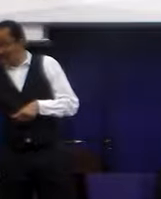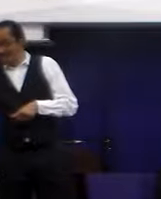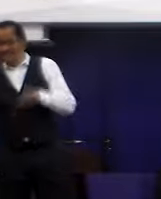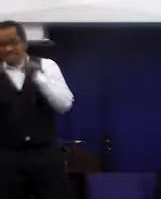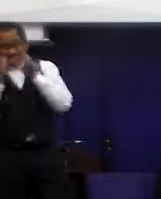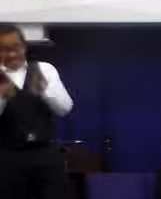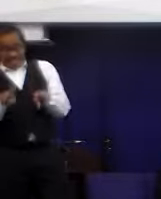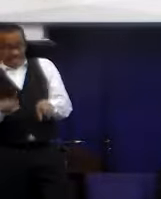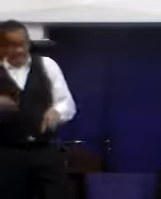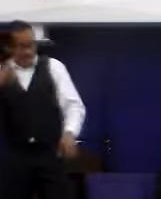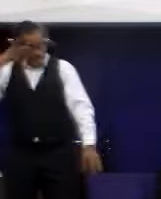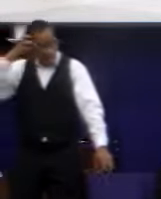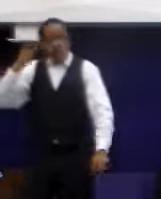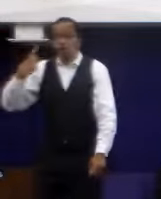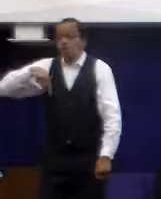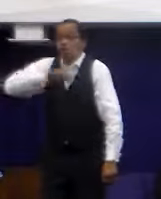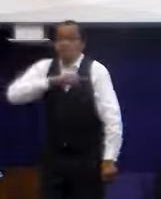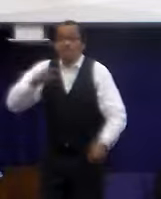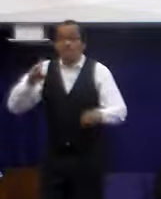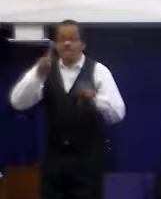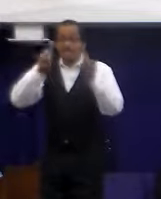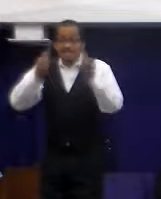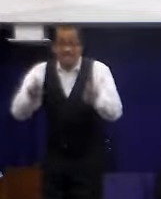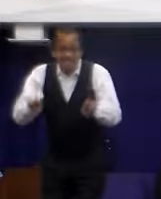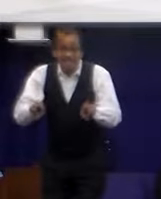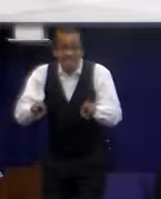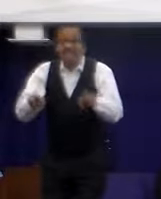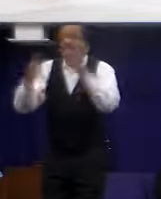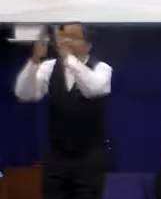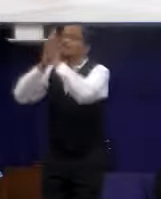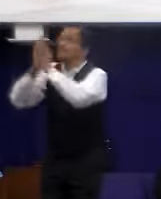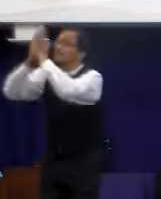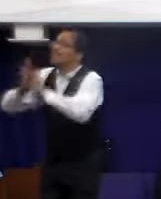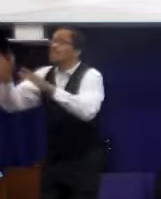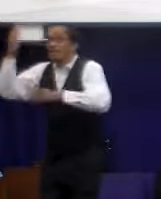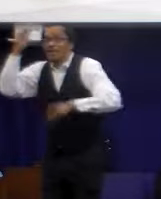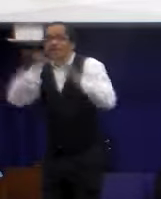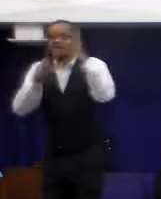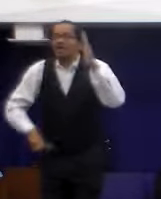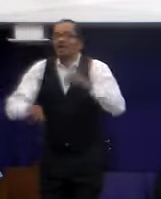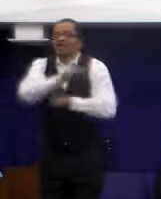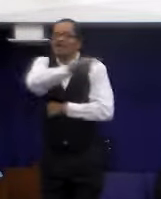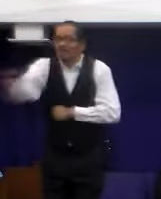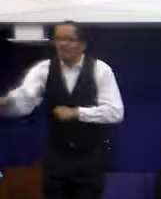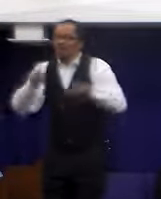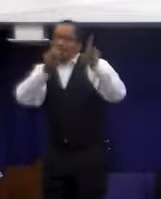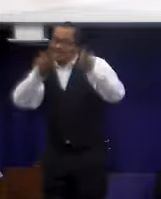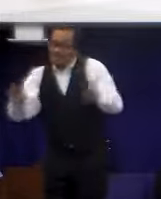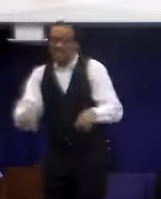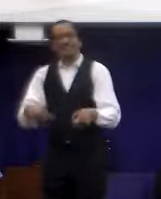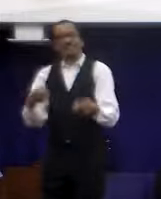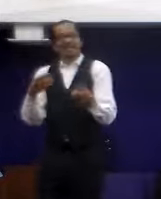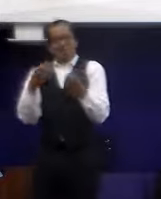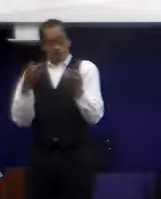devil. That's right. You're going to be tested, y'all. Hallelujah. You say you're praying to know the Lord, you're going to be tested. Yes. Things are going to come,